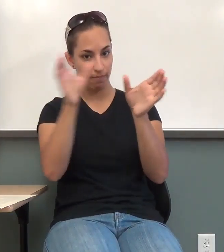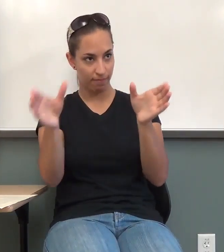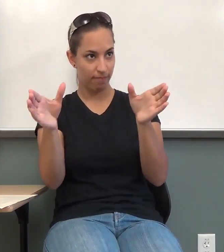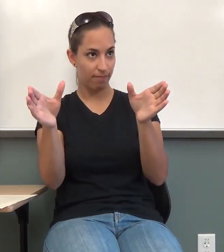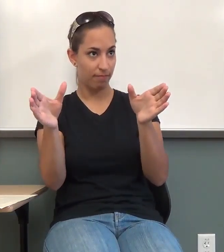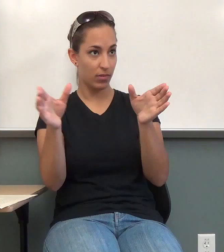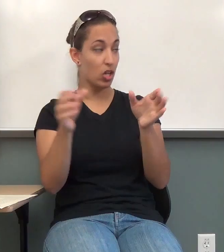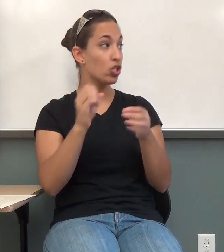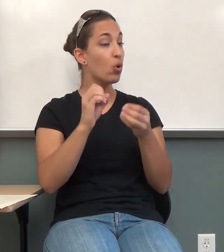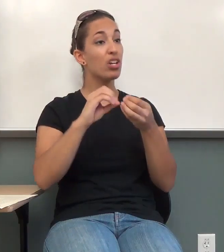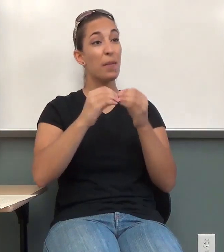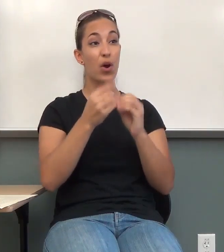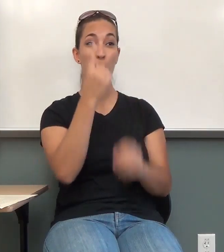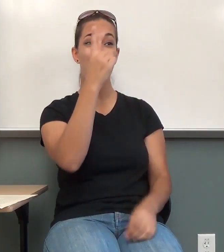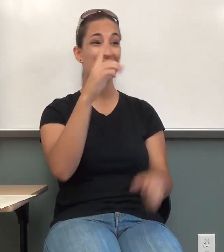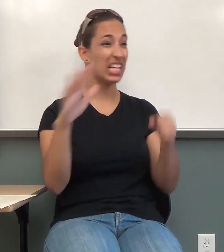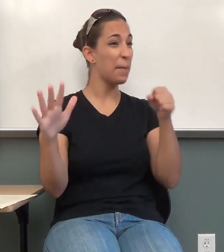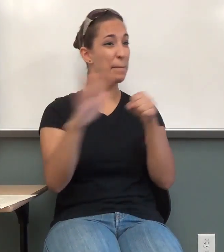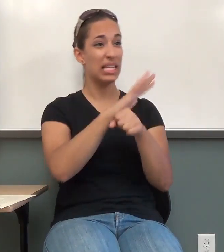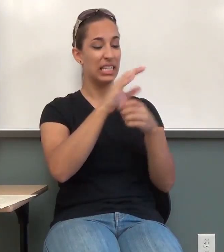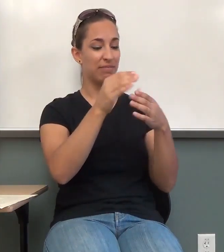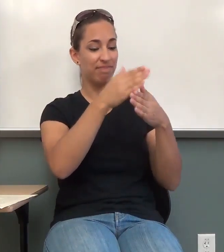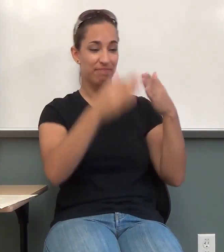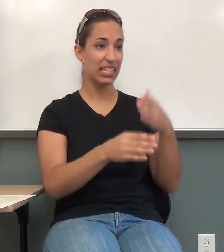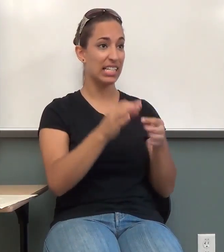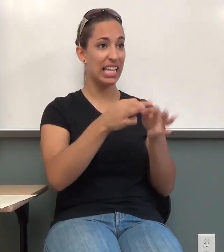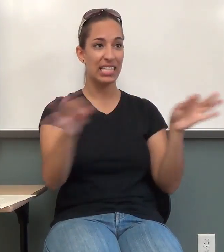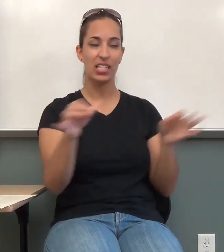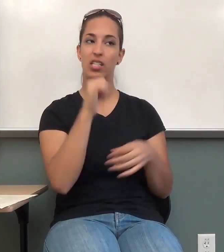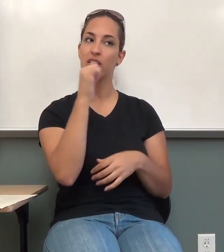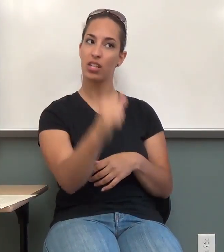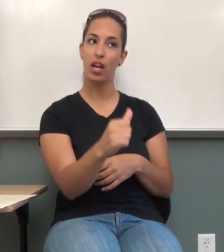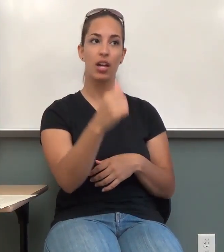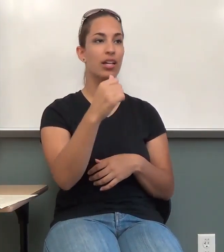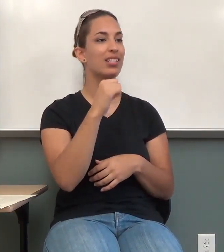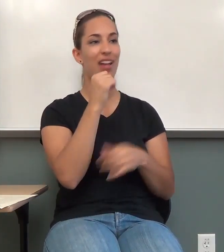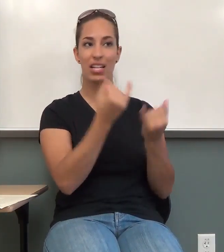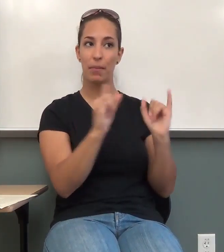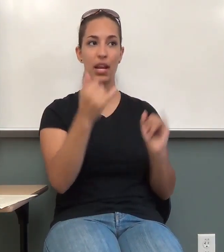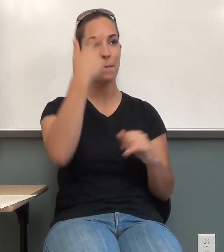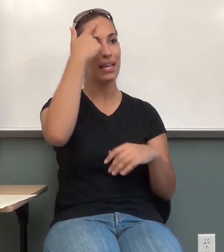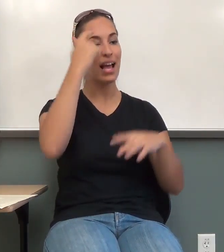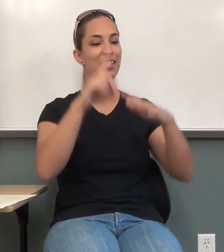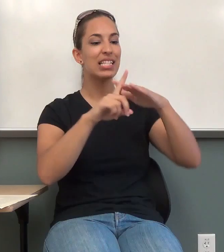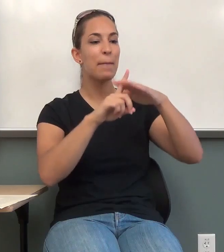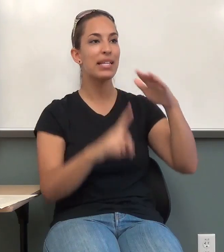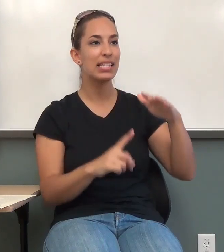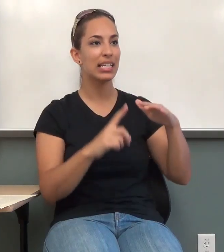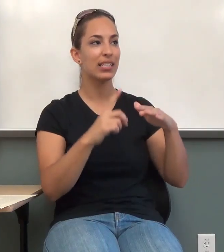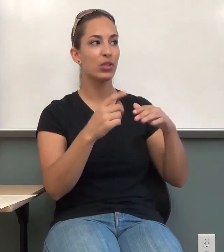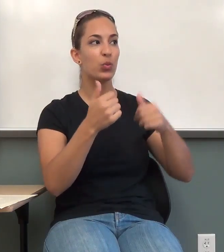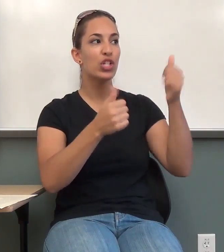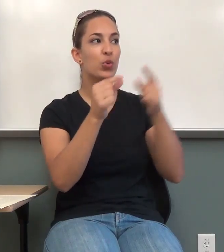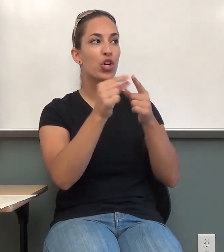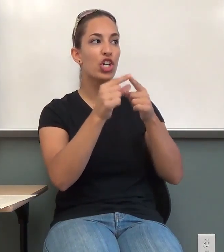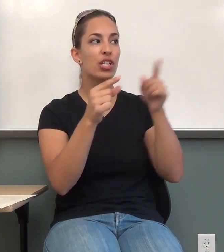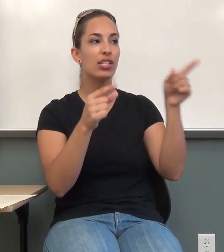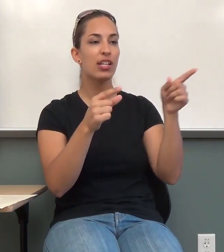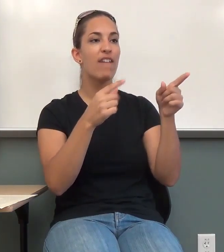sentence? No. It's not independent because it's missing which words? An object? Action. Verbs or an